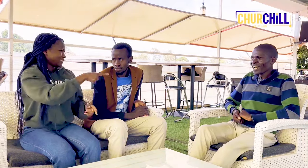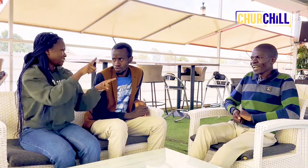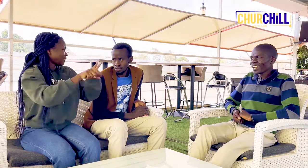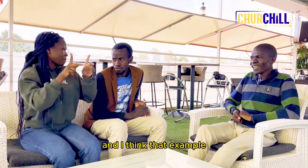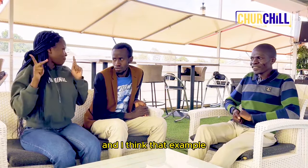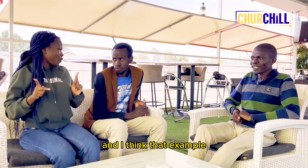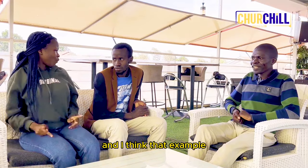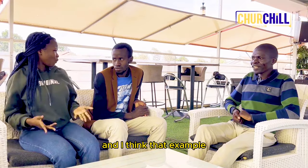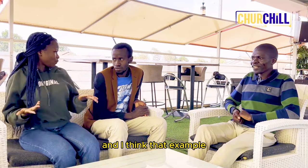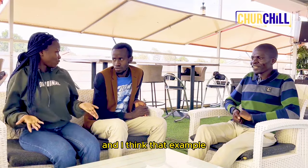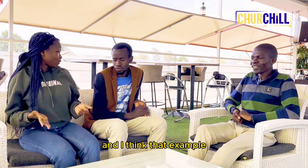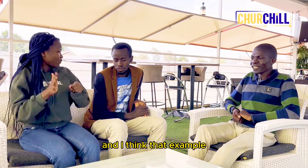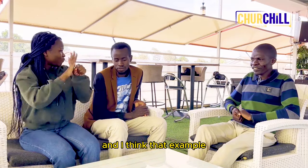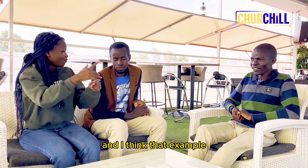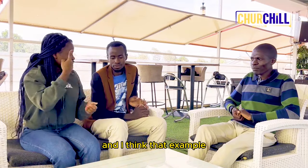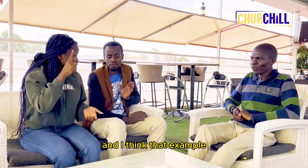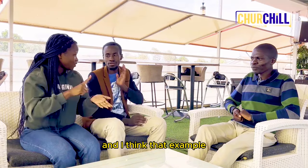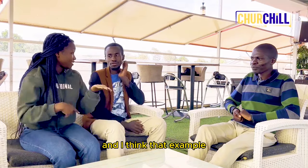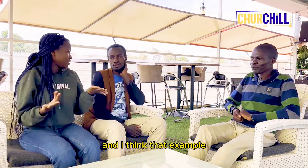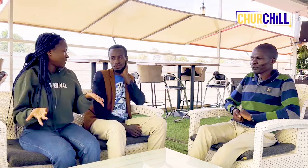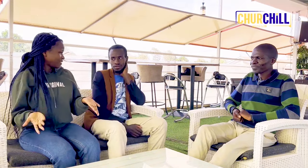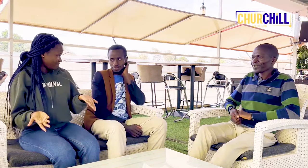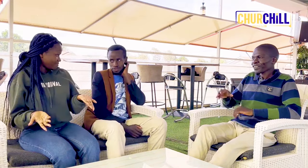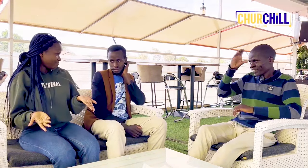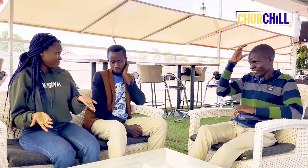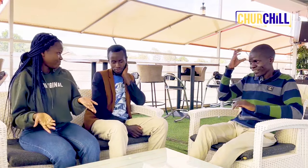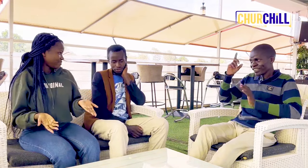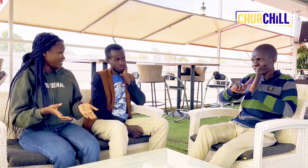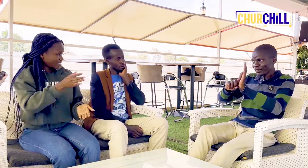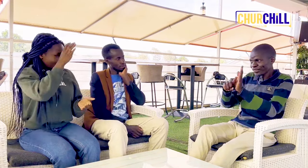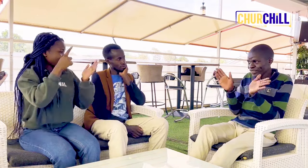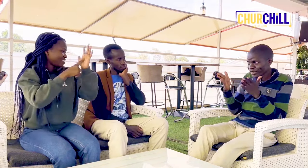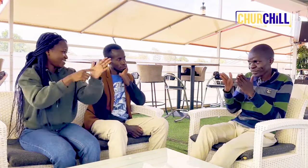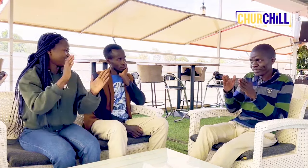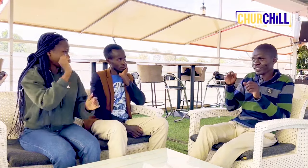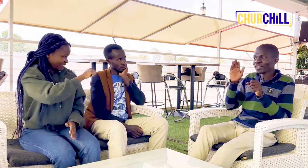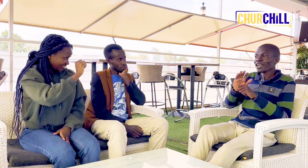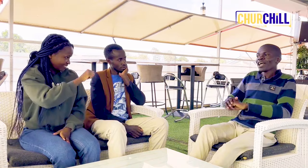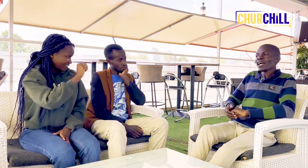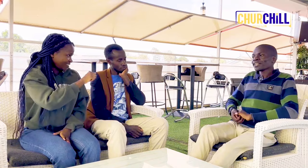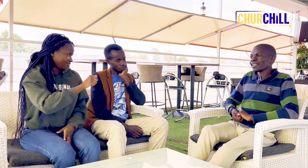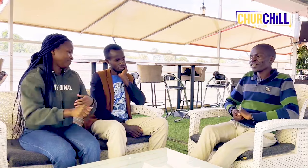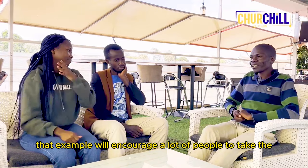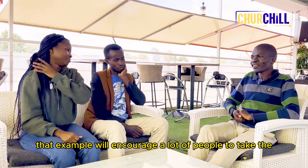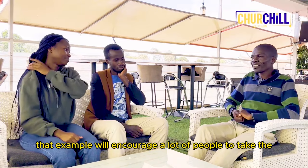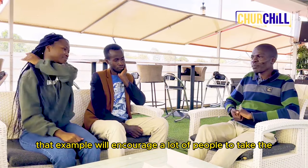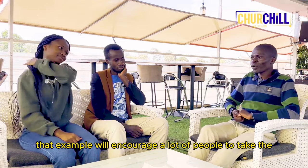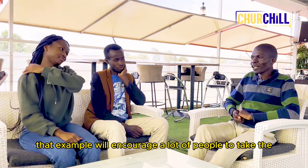And I think that example, that example will